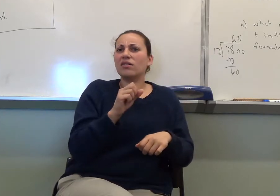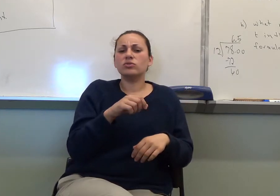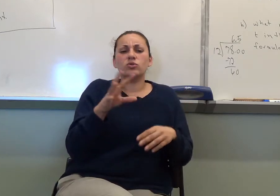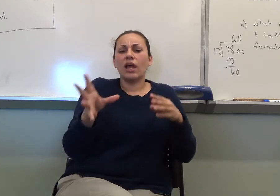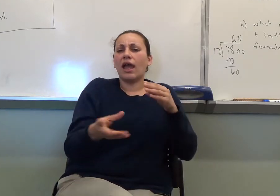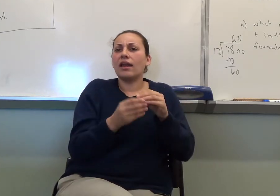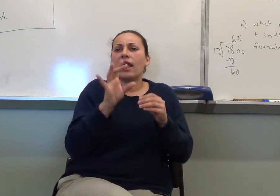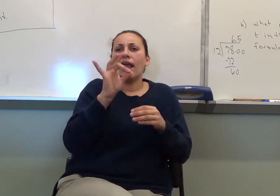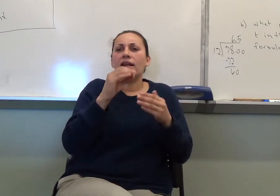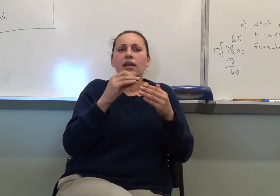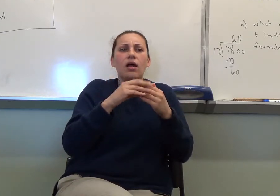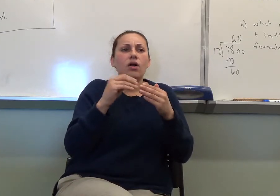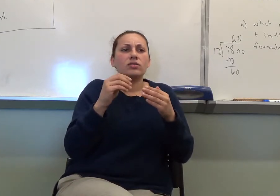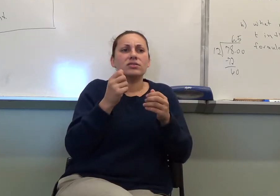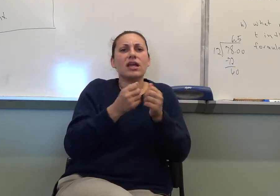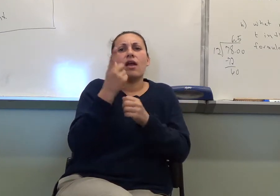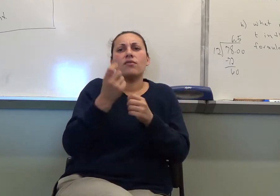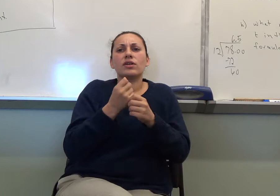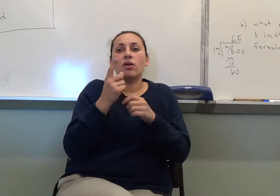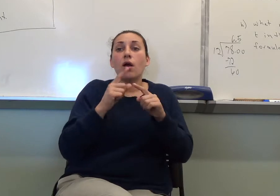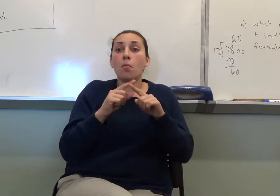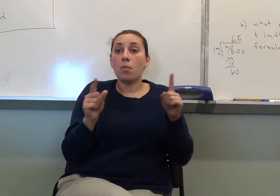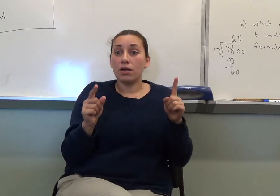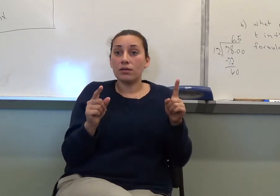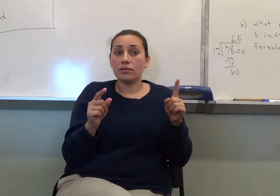how does the interest compare at the end of the first year?